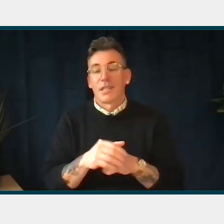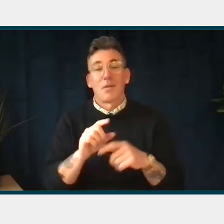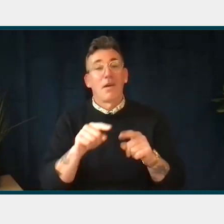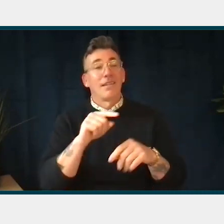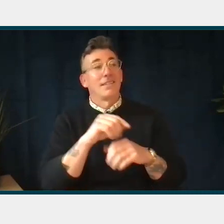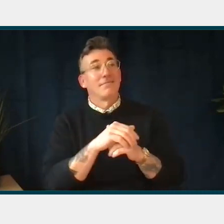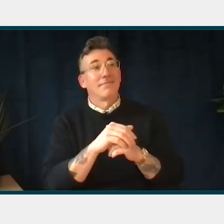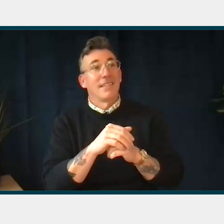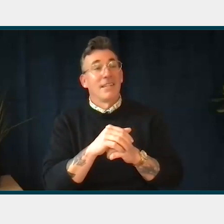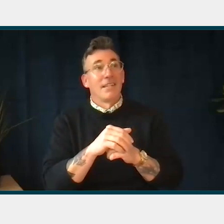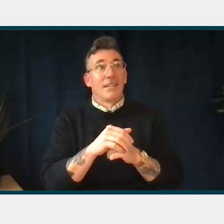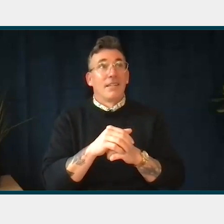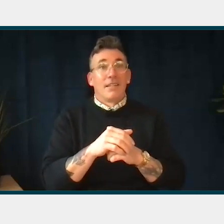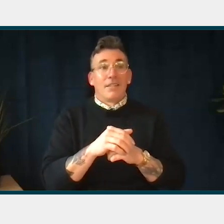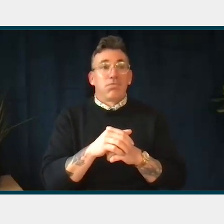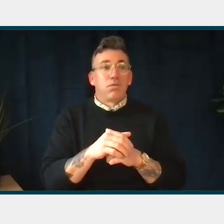community.